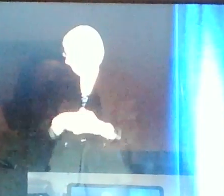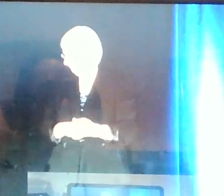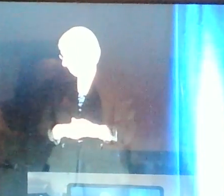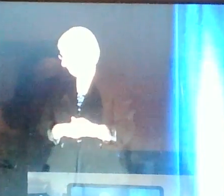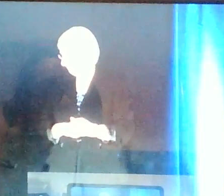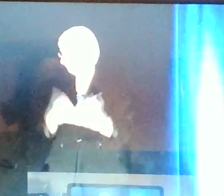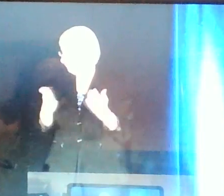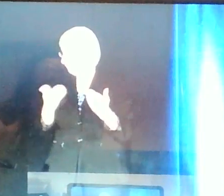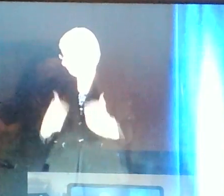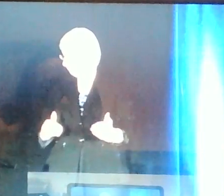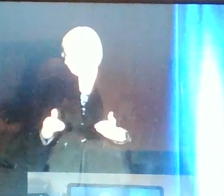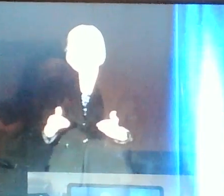But who is the audience?